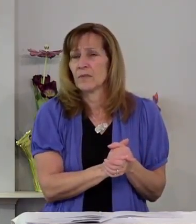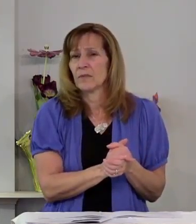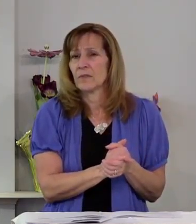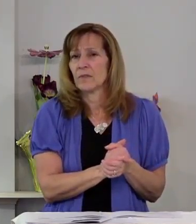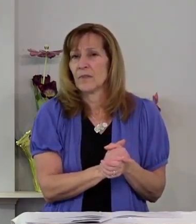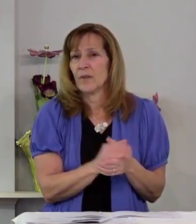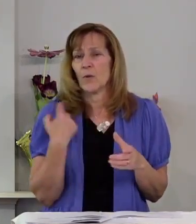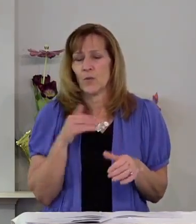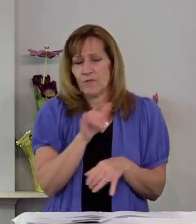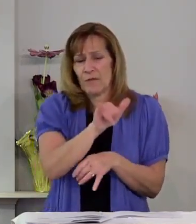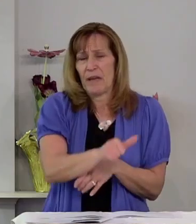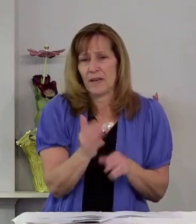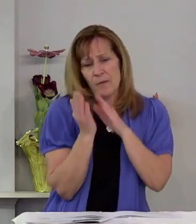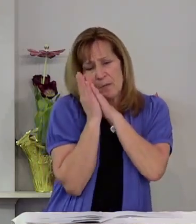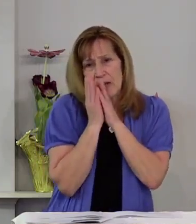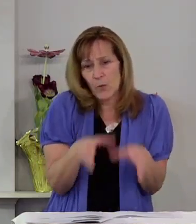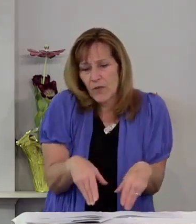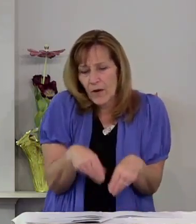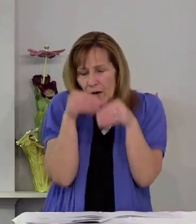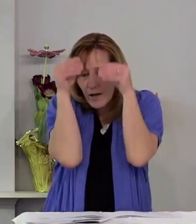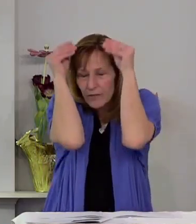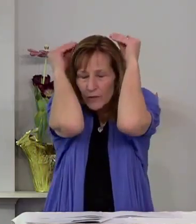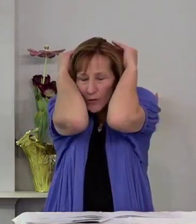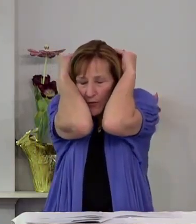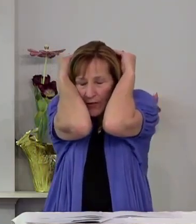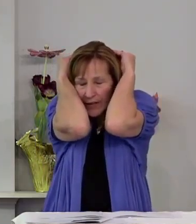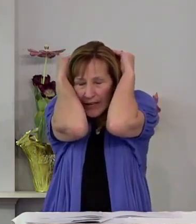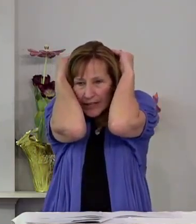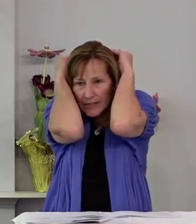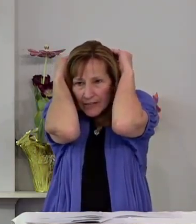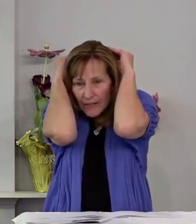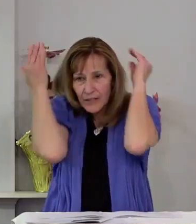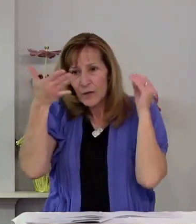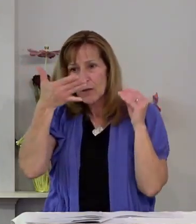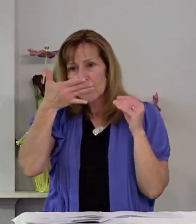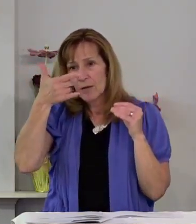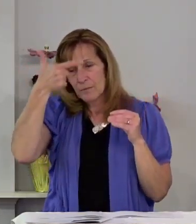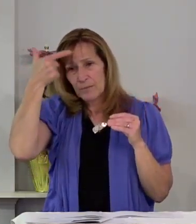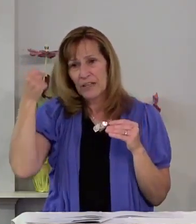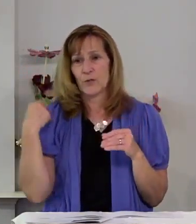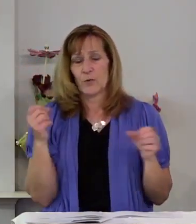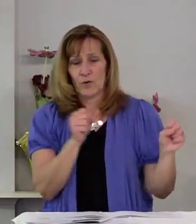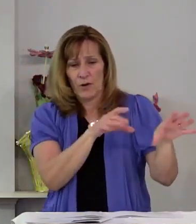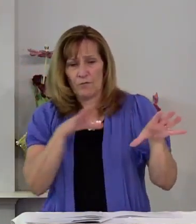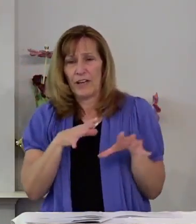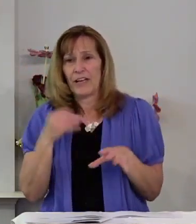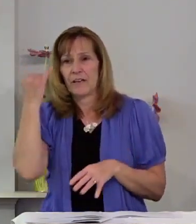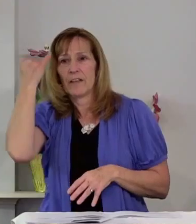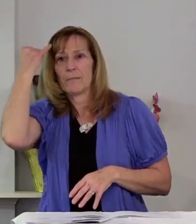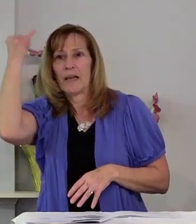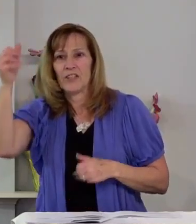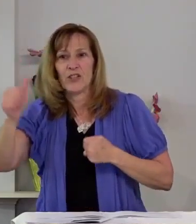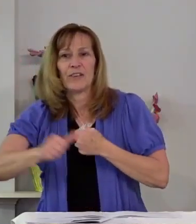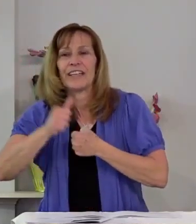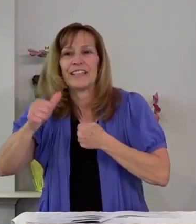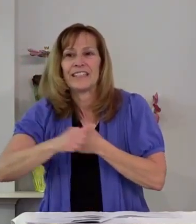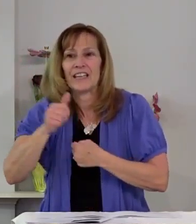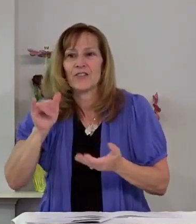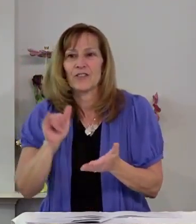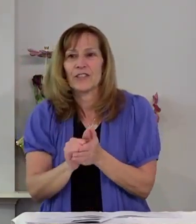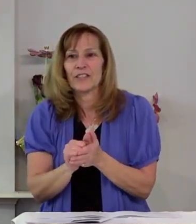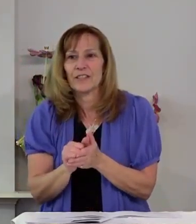We remain in bed with the covers pulled over our head because we're afraid of the imaginary dangers that